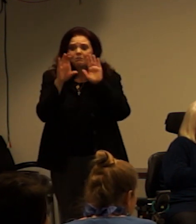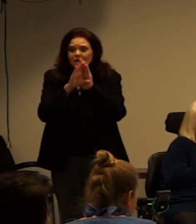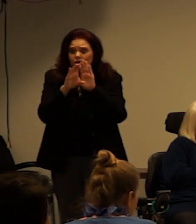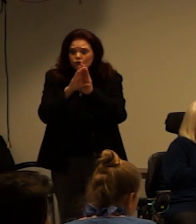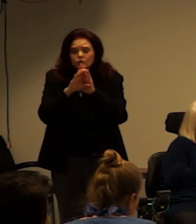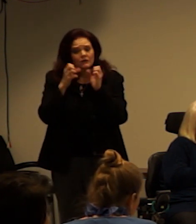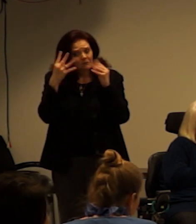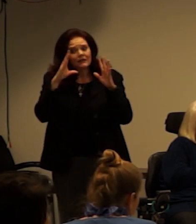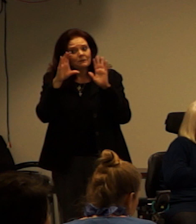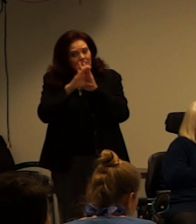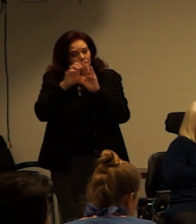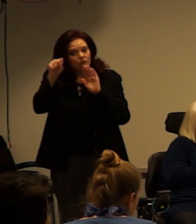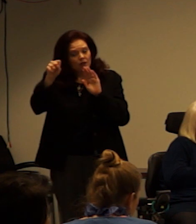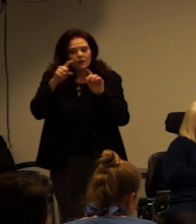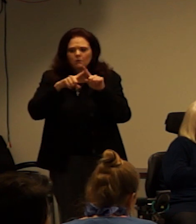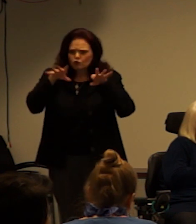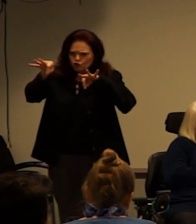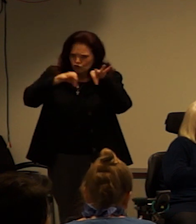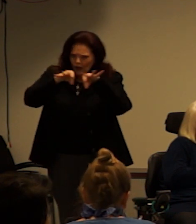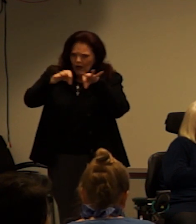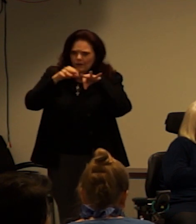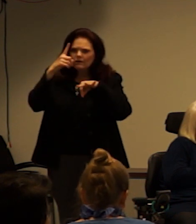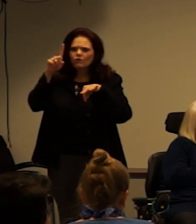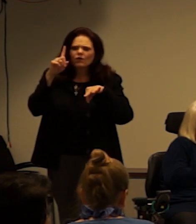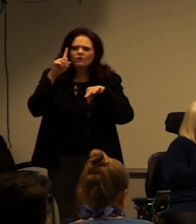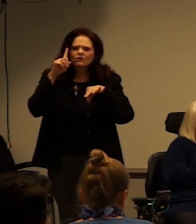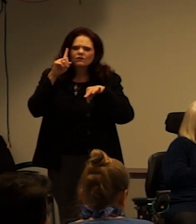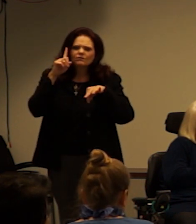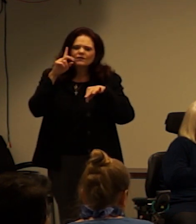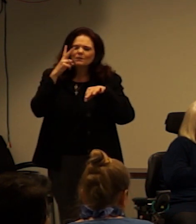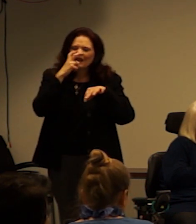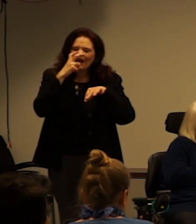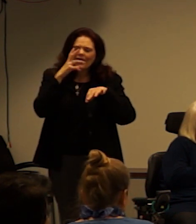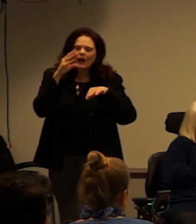there are a lot of pictures in here, describe them, okay?